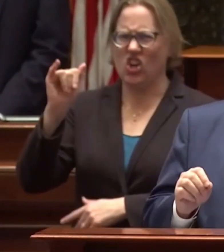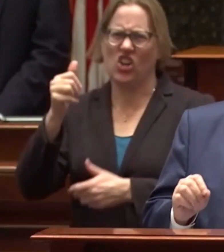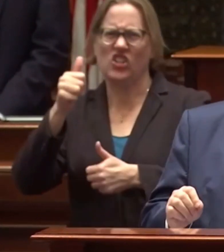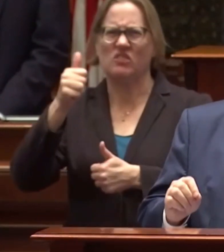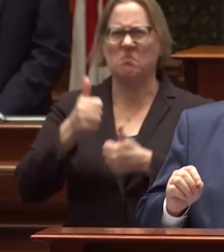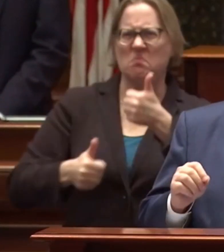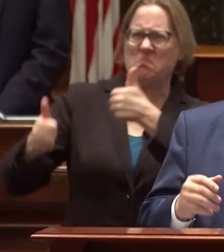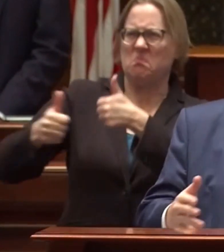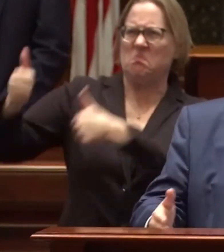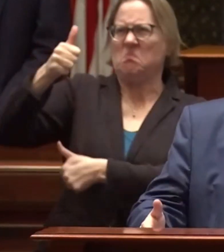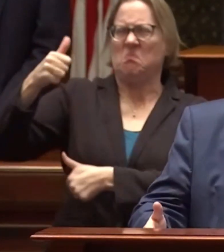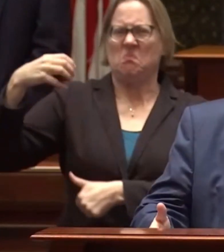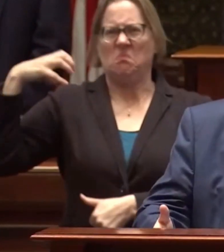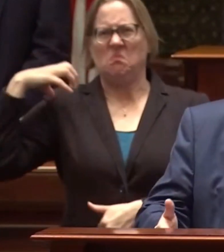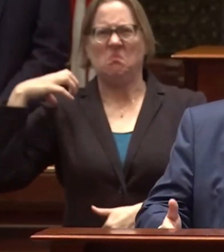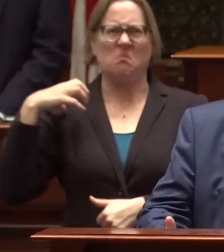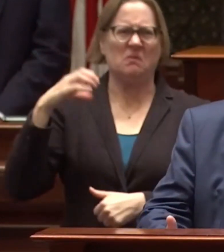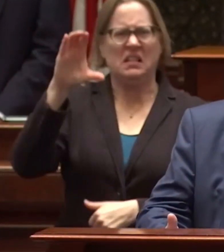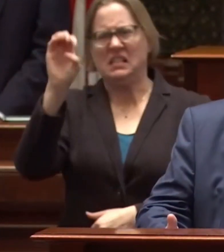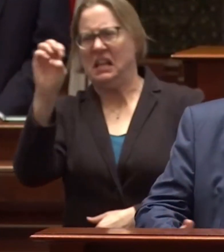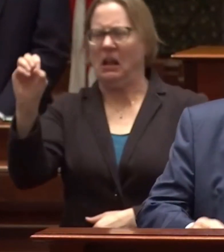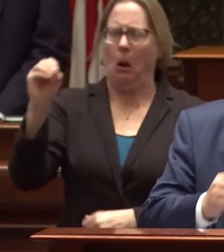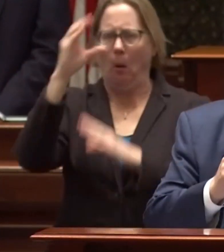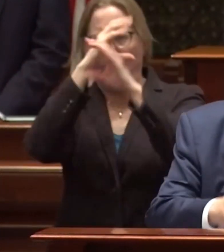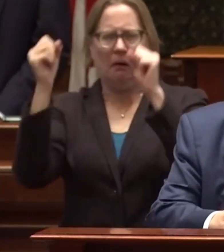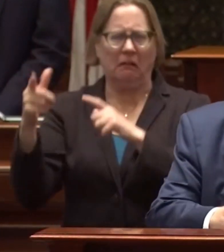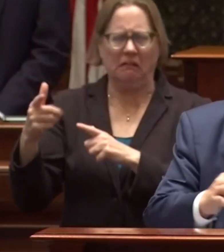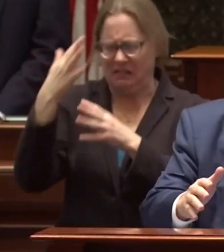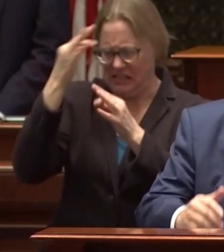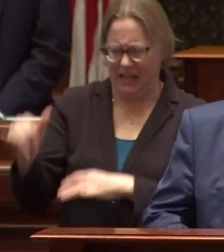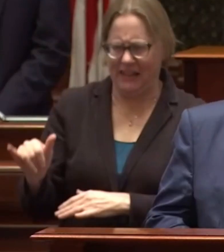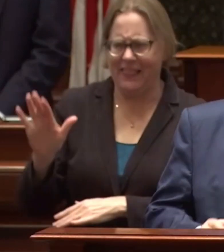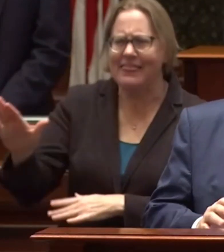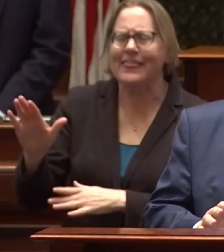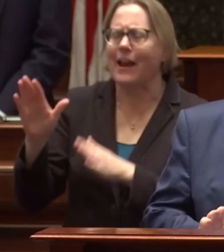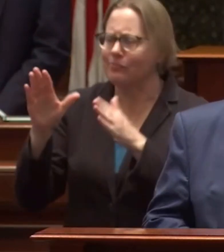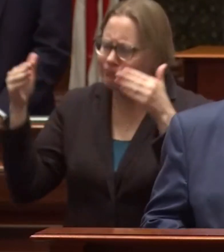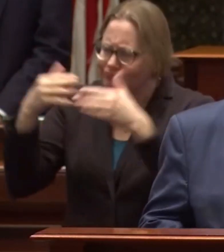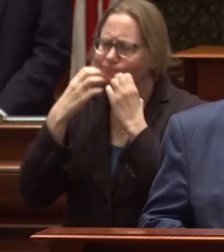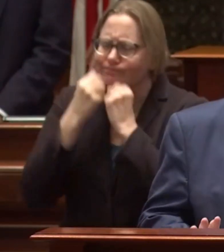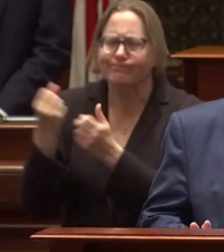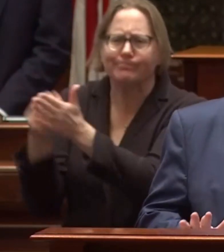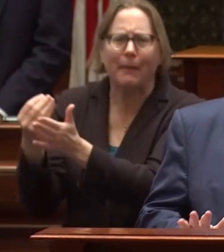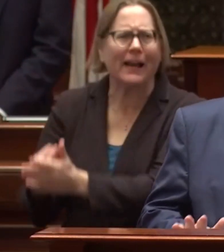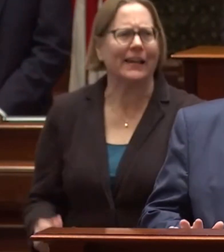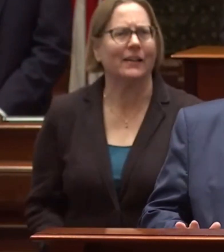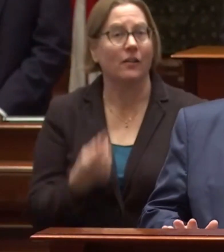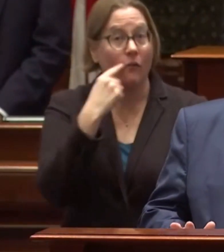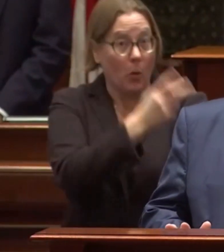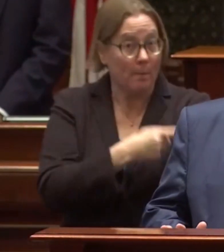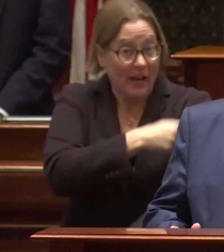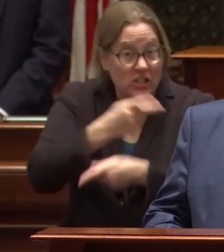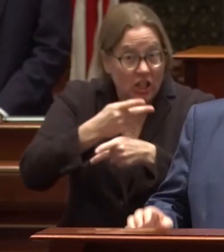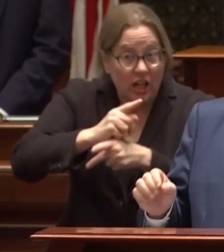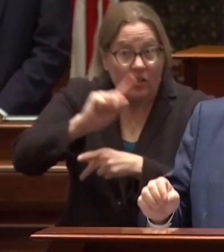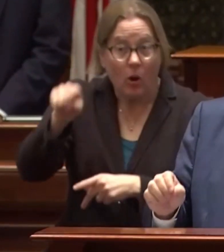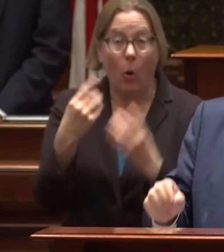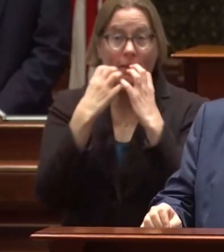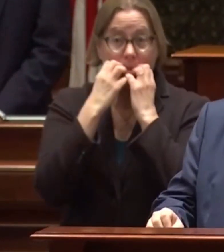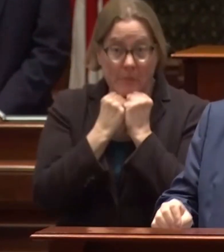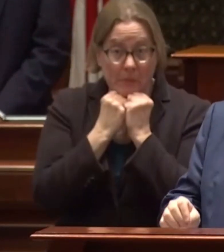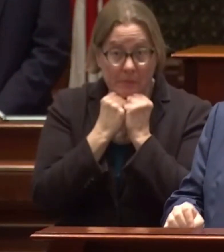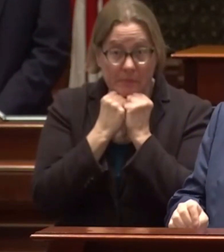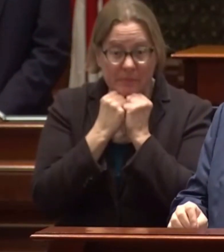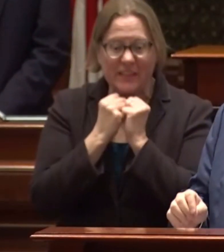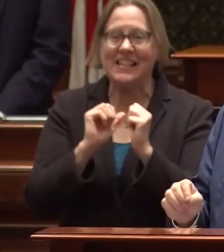executives whose focus is always on the bottom line. When it comes to patient care, the only bottom line that really matters is what needs